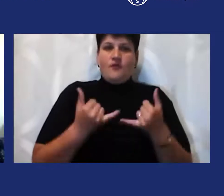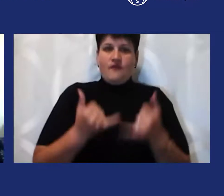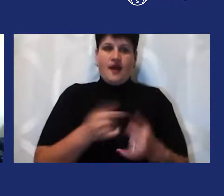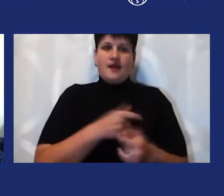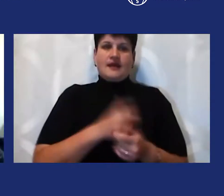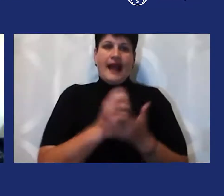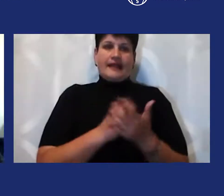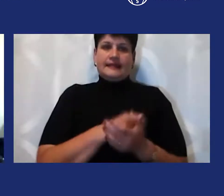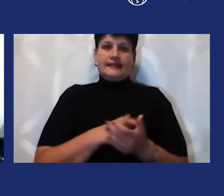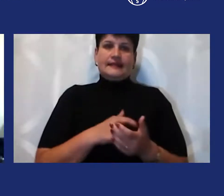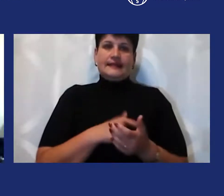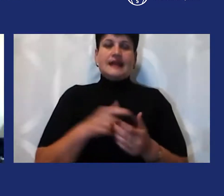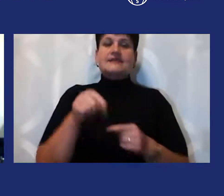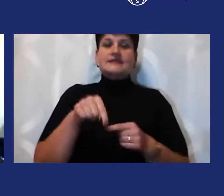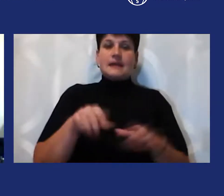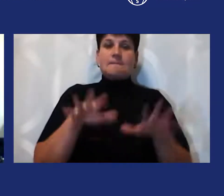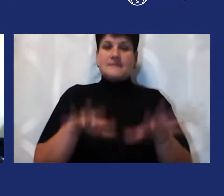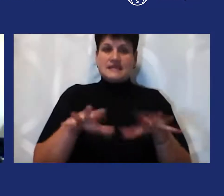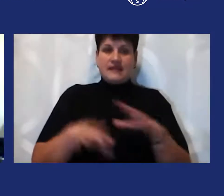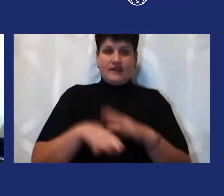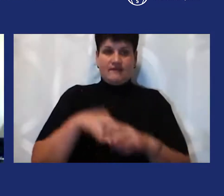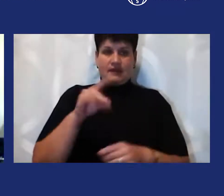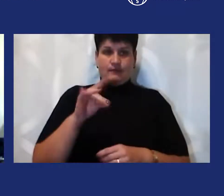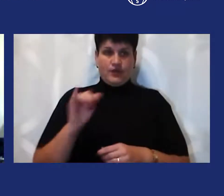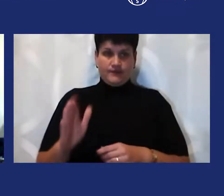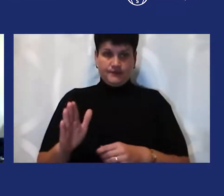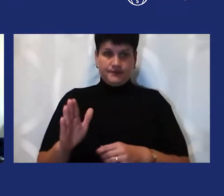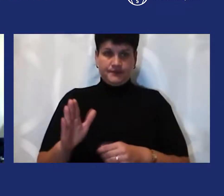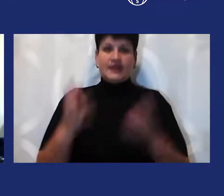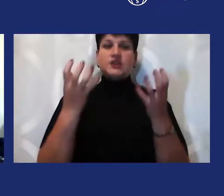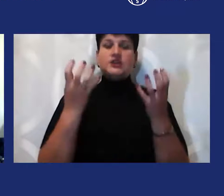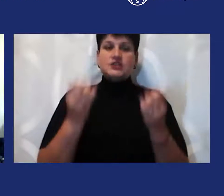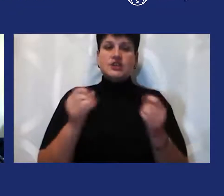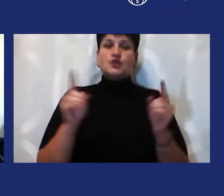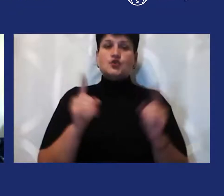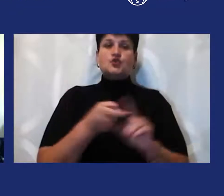meant that the role of candidates was